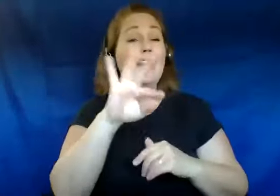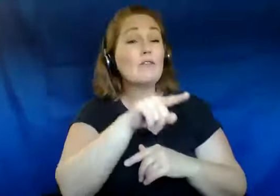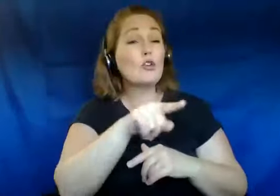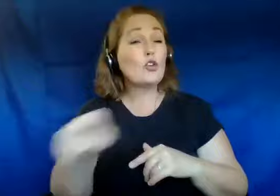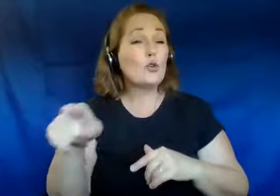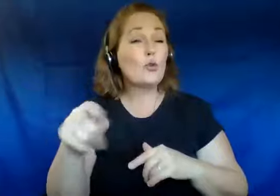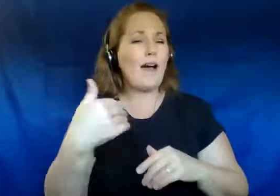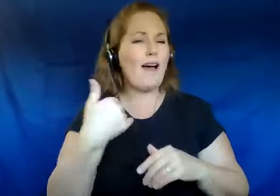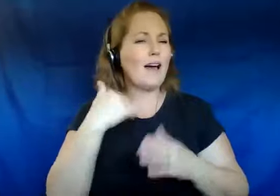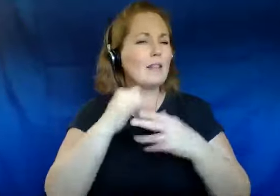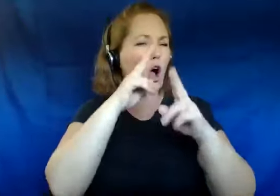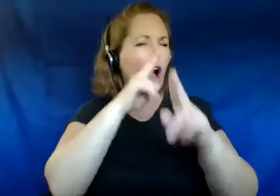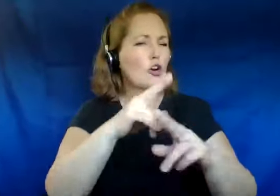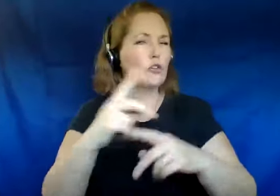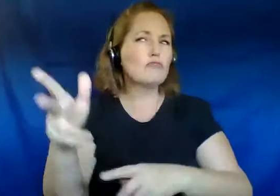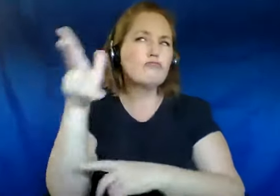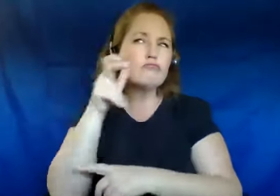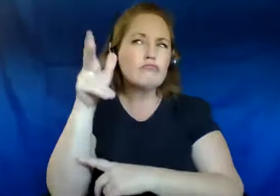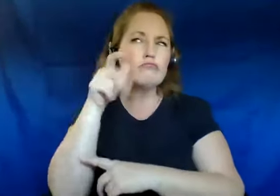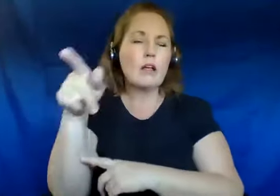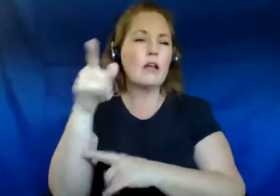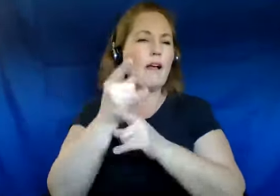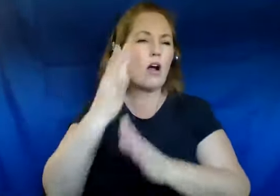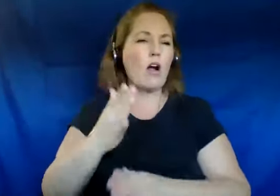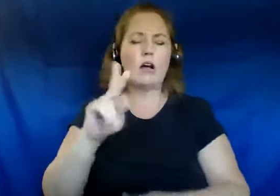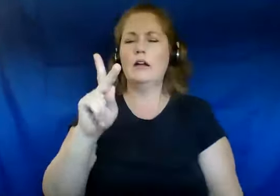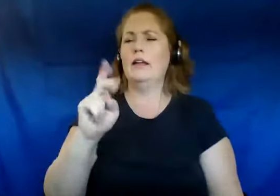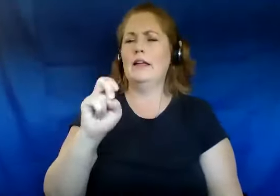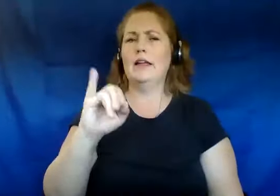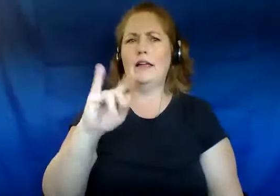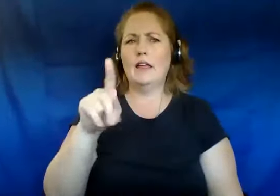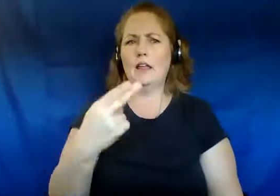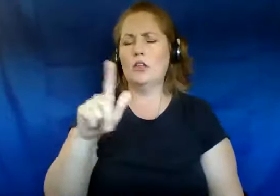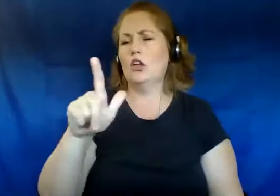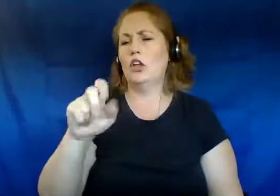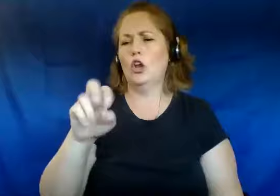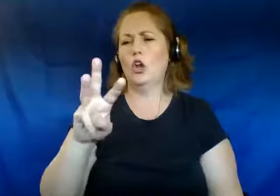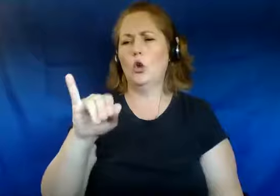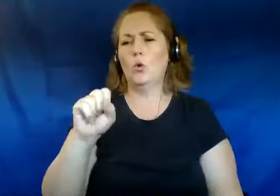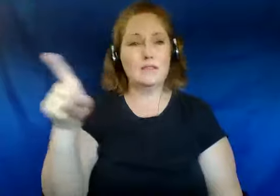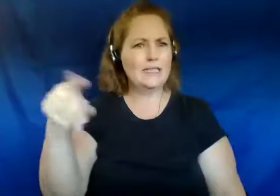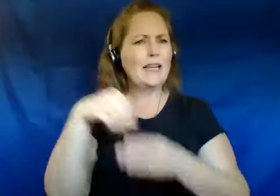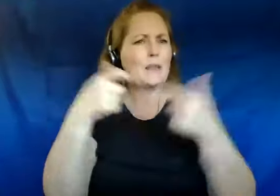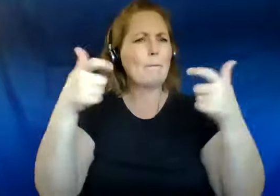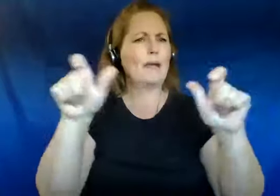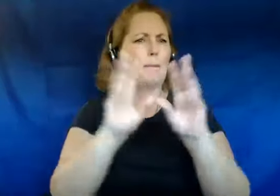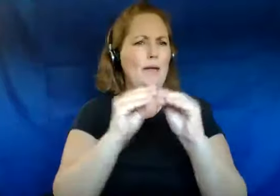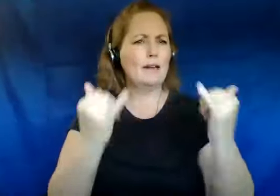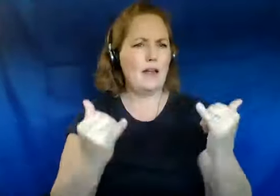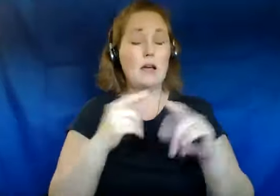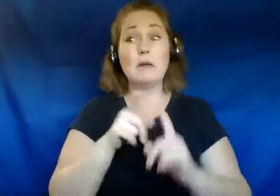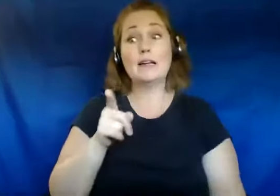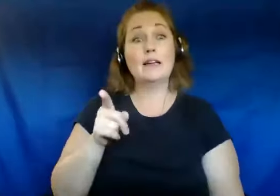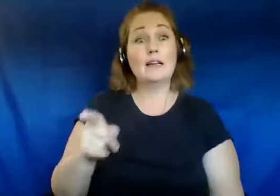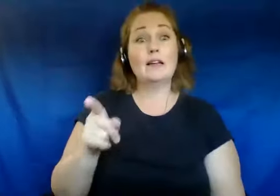ever hearing an alcoholic by the name of Keith Lewis, he's in the big meeting now. But Keith's